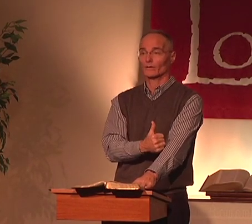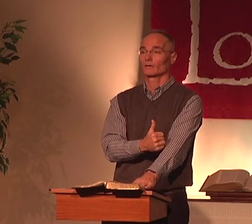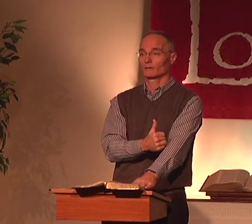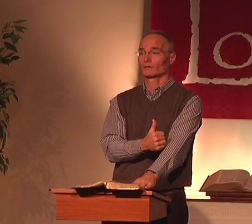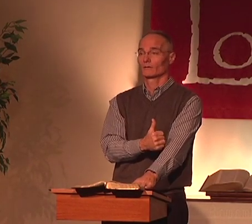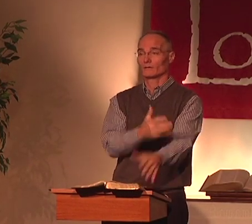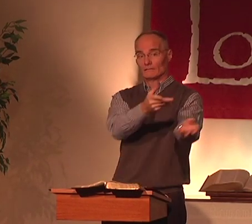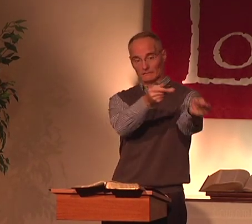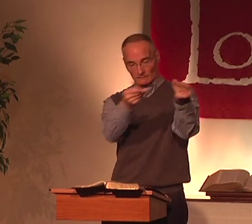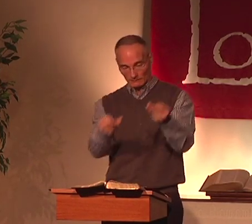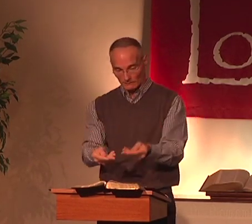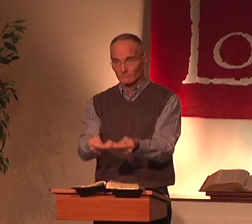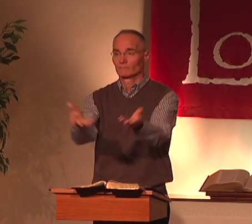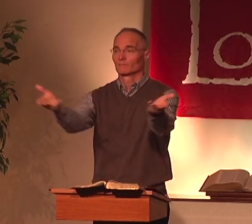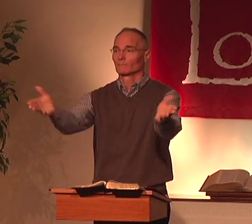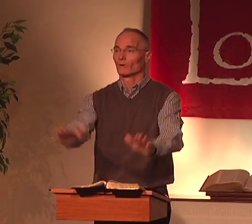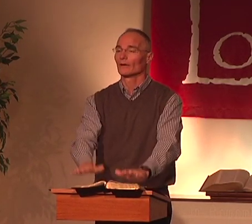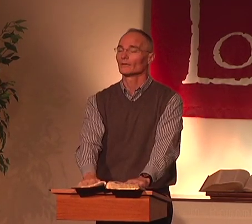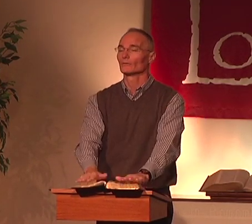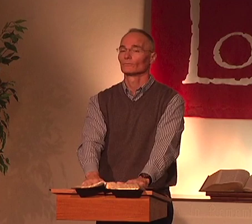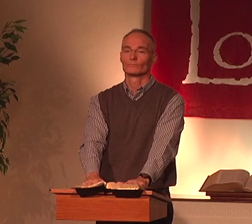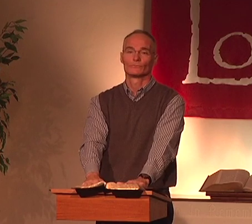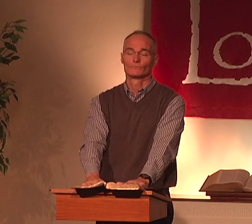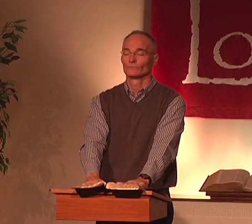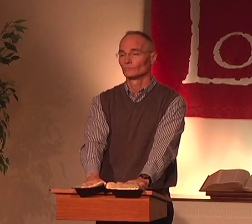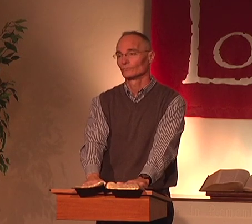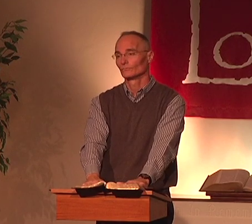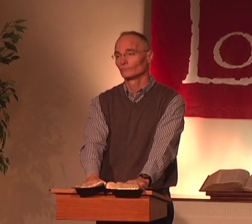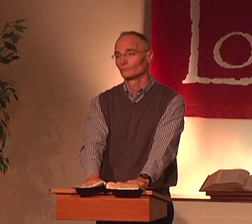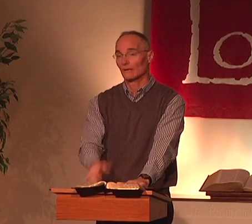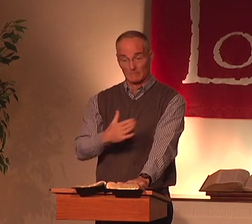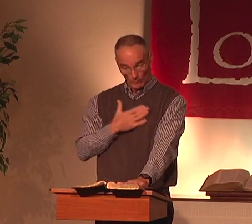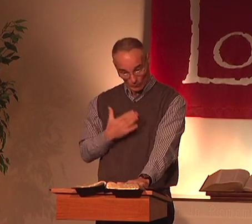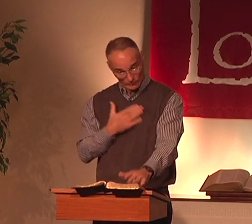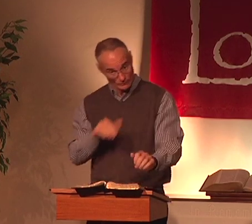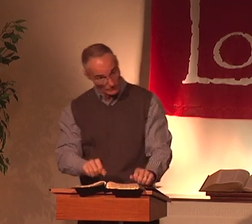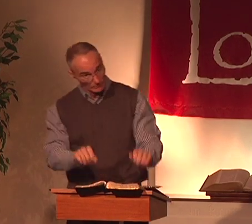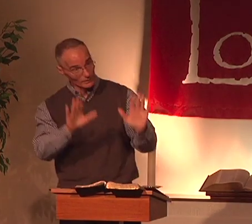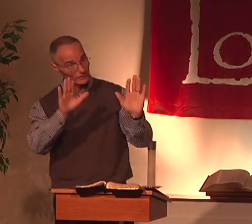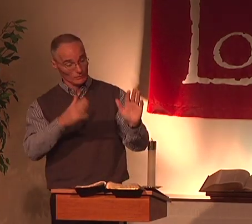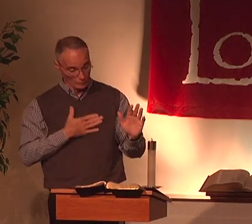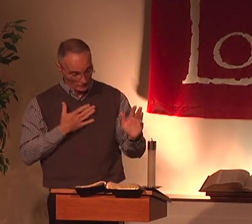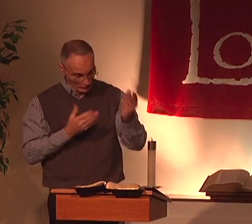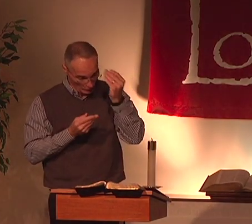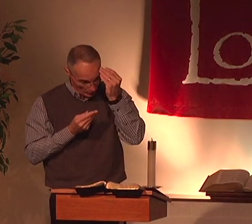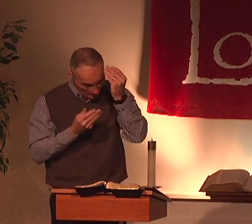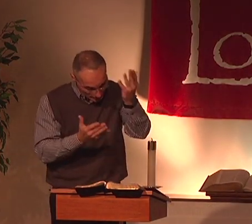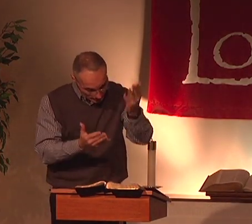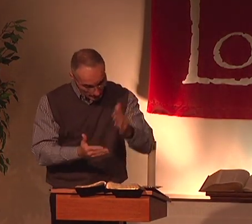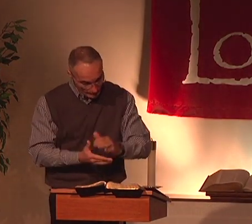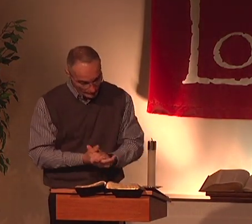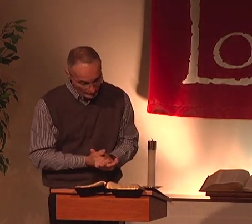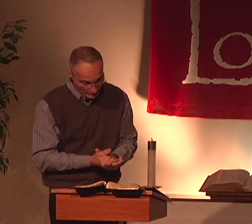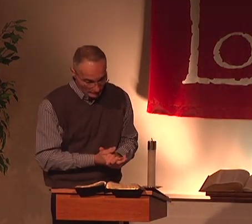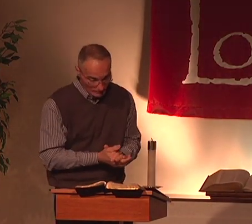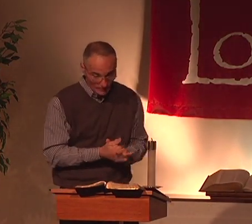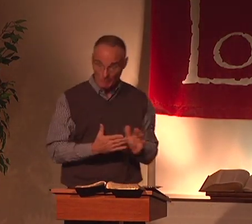God's authority Was given to us It's right here Am I willing To submit Am I willing To obey